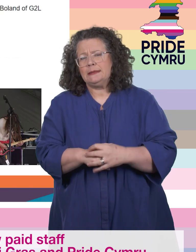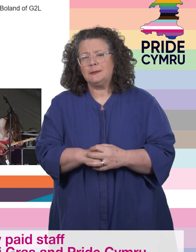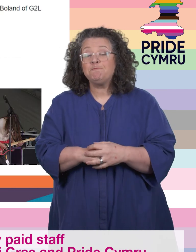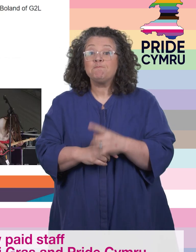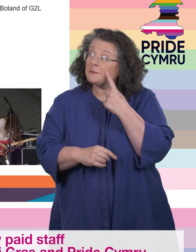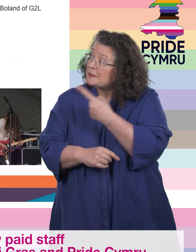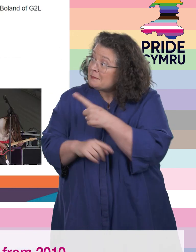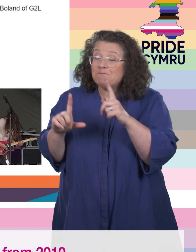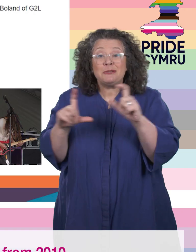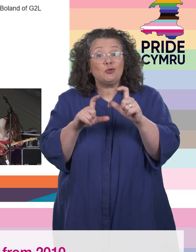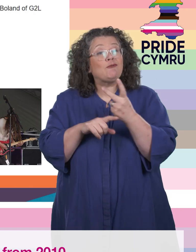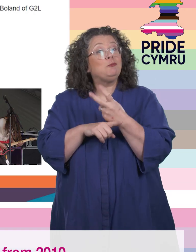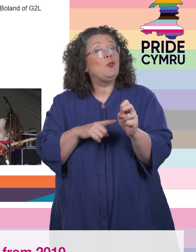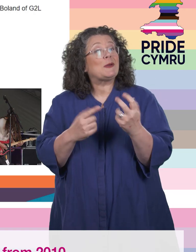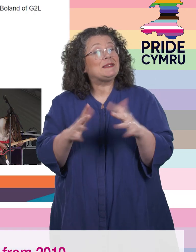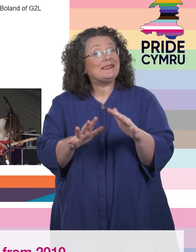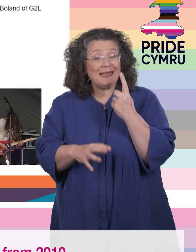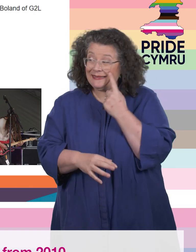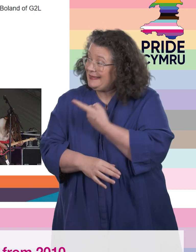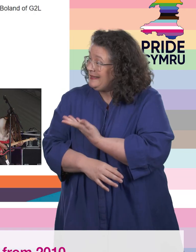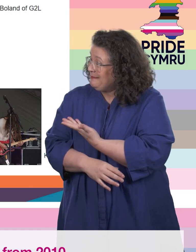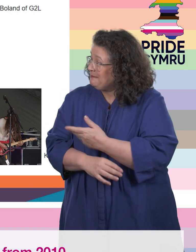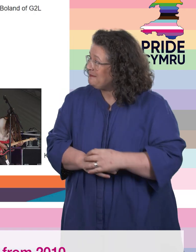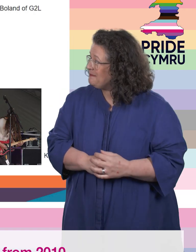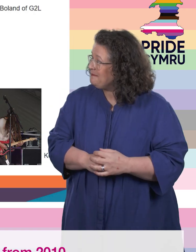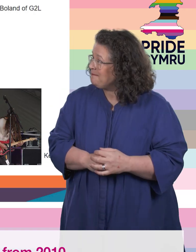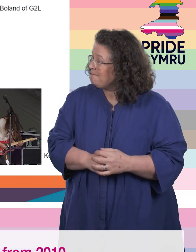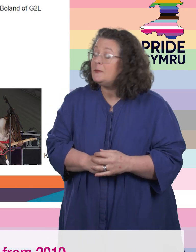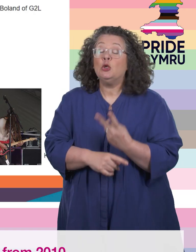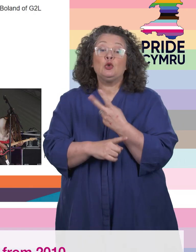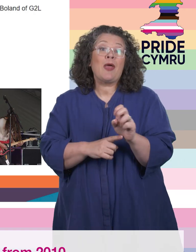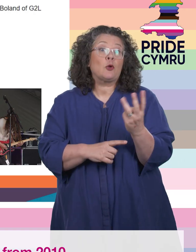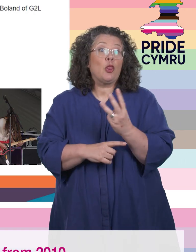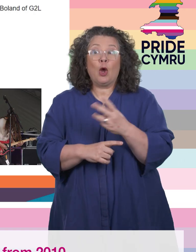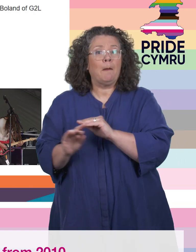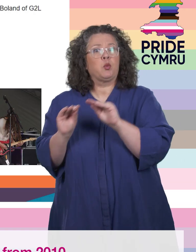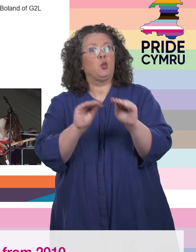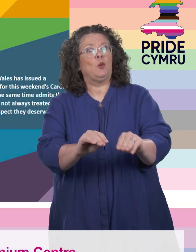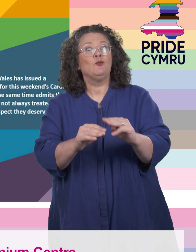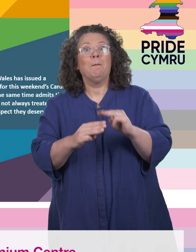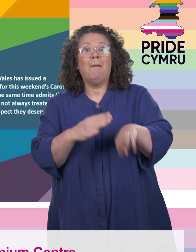Cymru. And there's a few pictures from 2010.